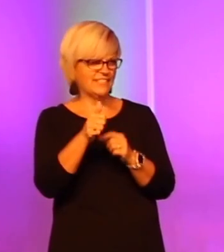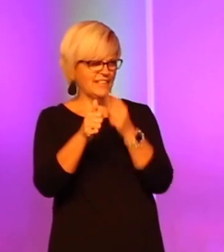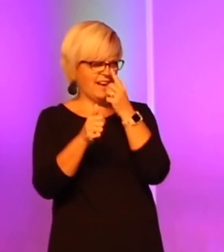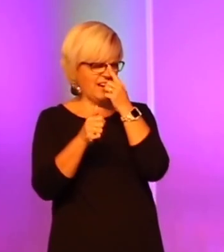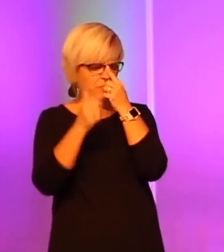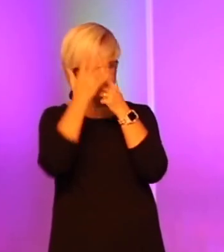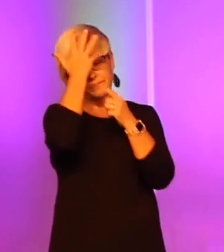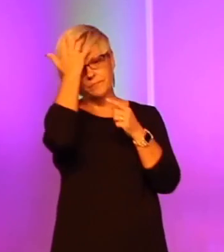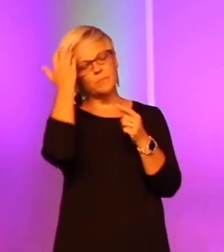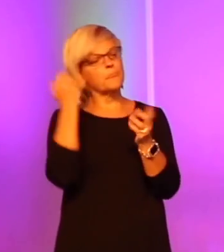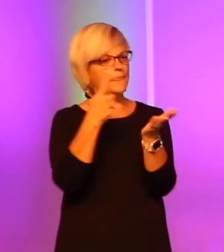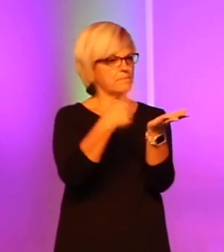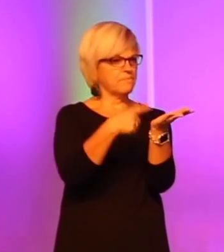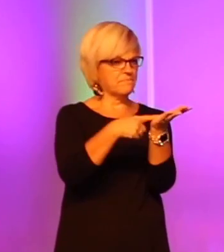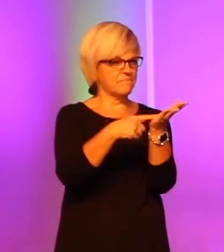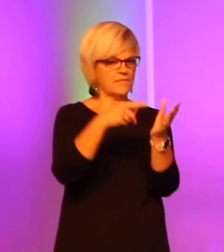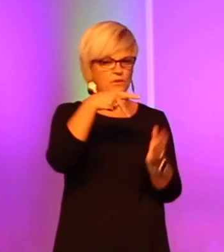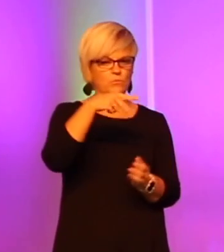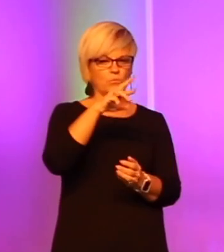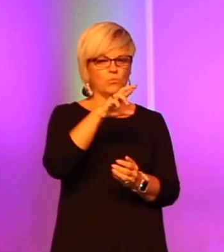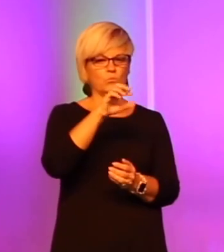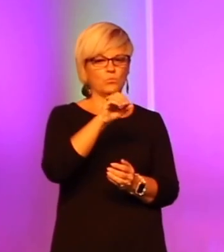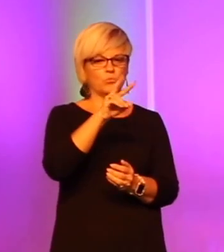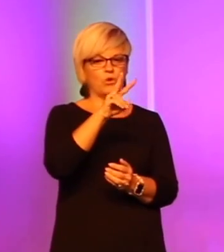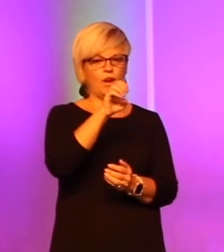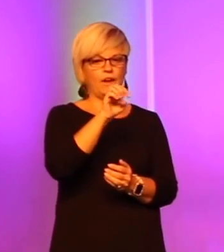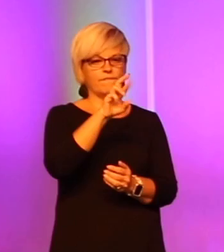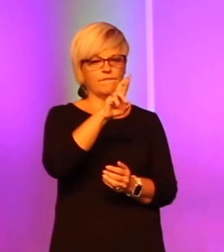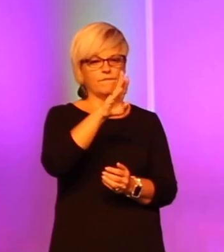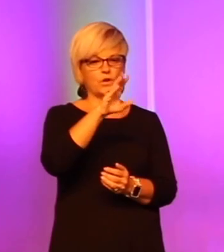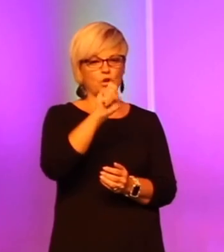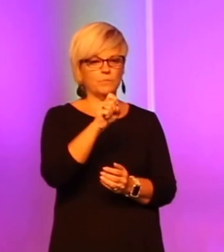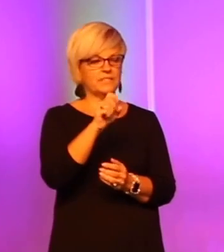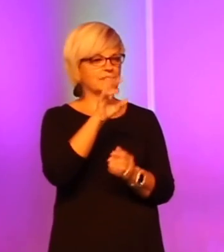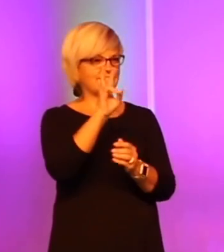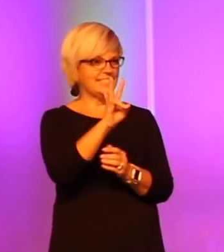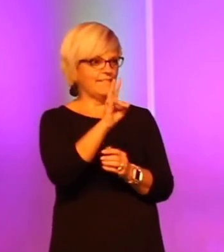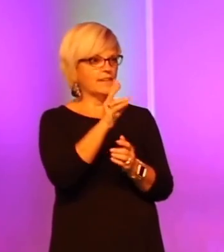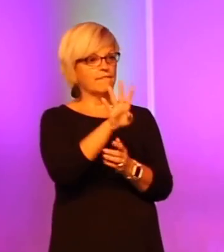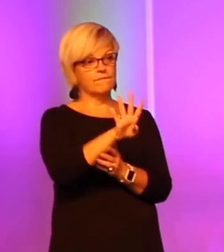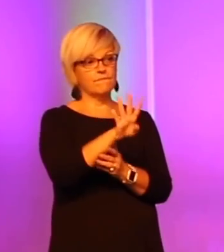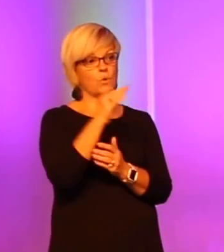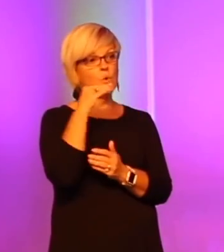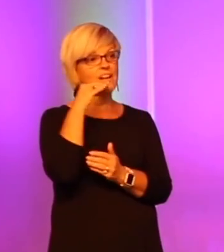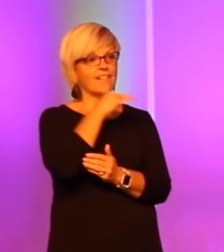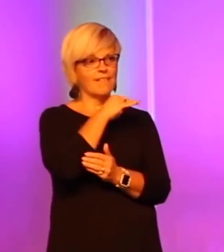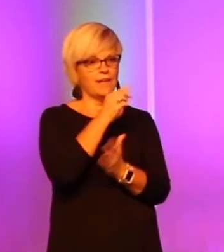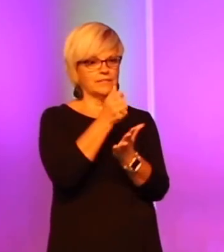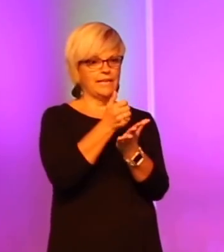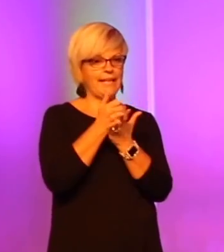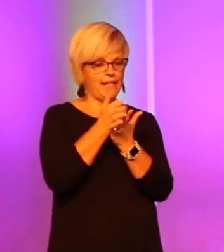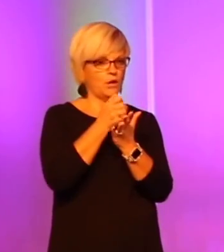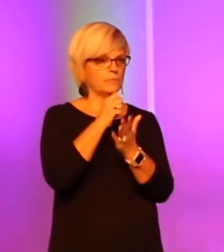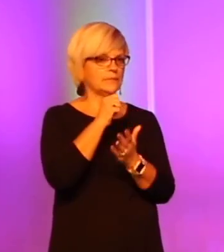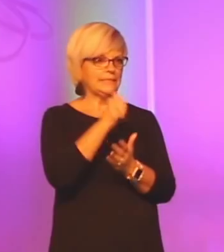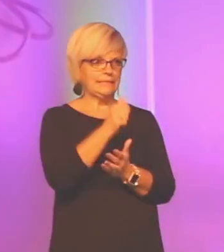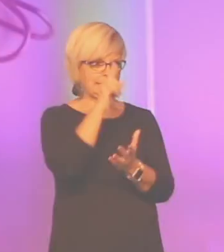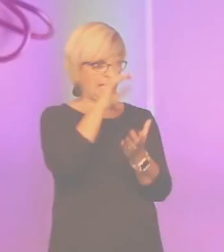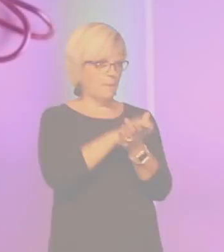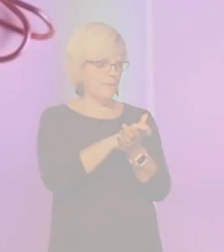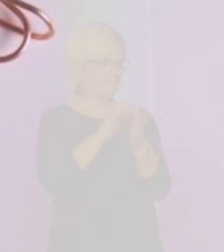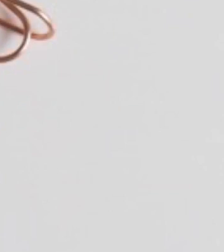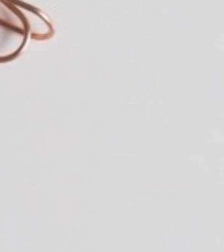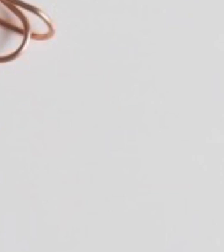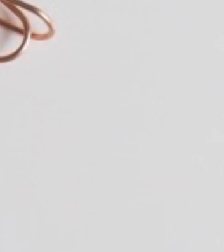this proverb, Proverbs 7, 4 lies to help us to not believe so we can resist temptation. Lie number 1